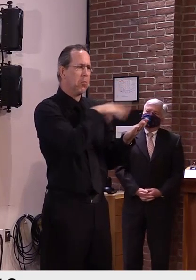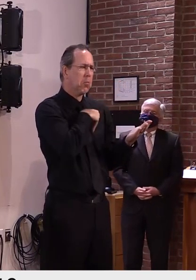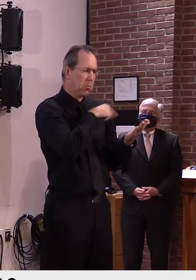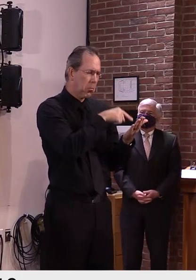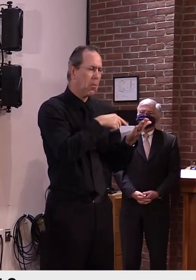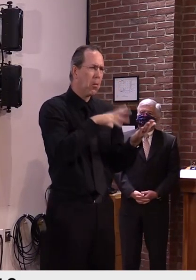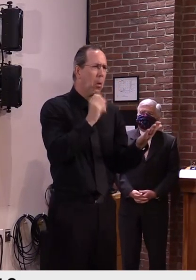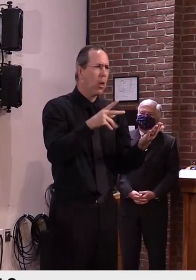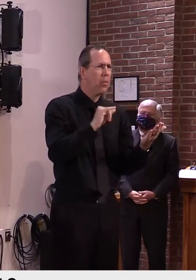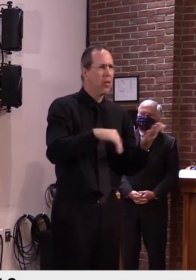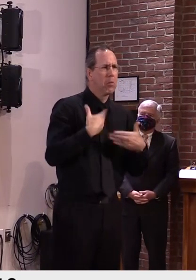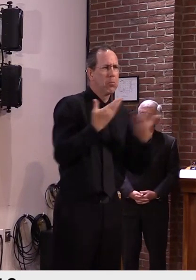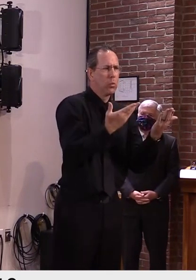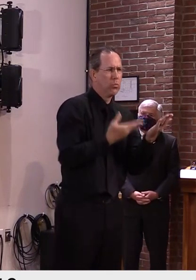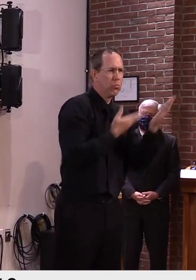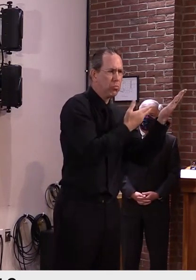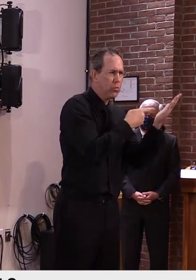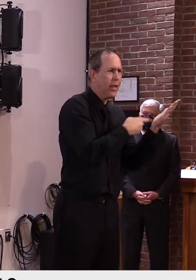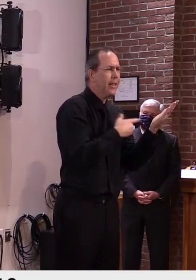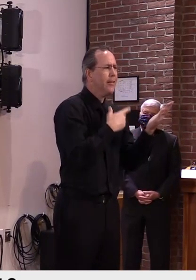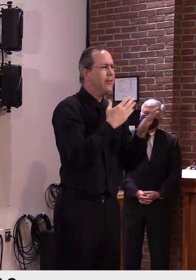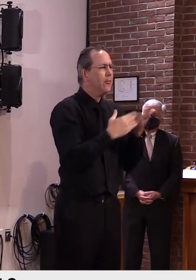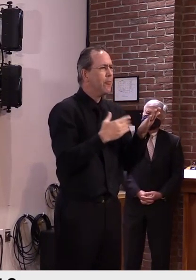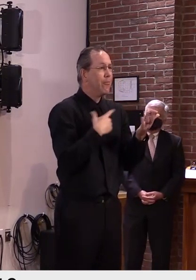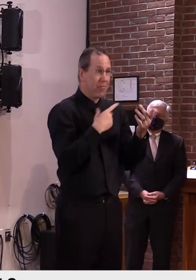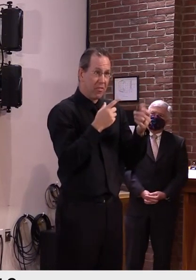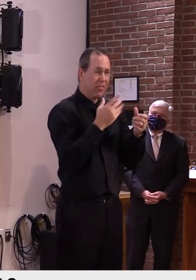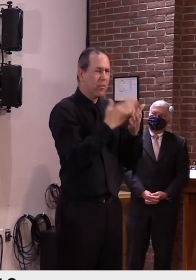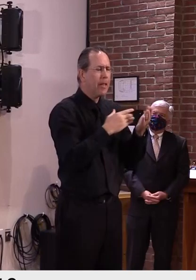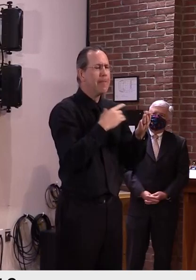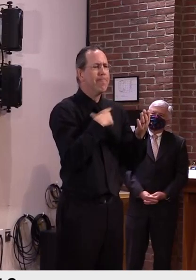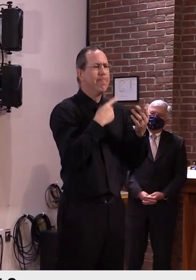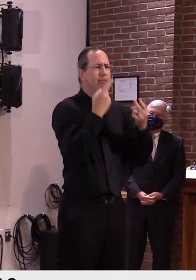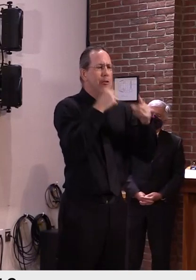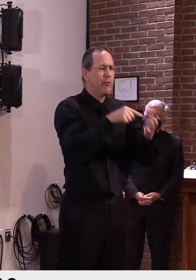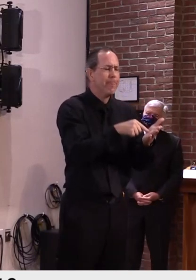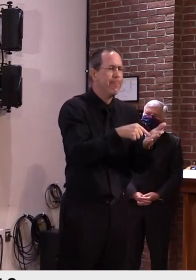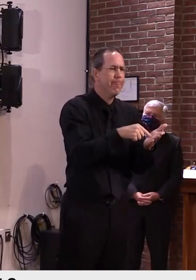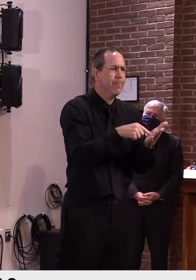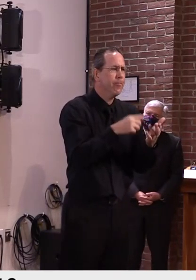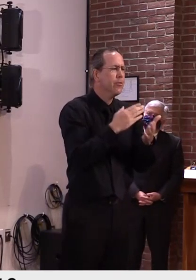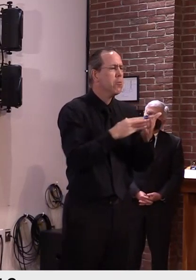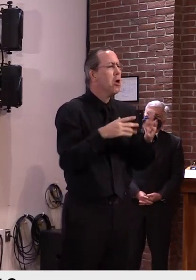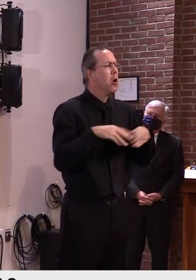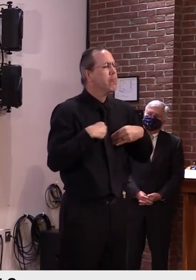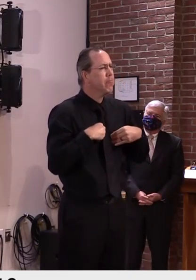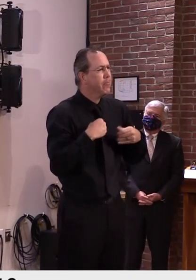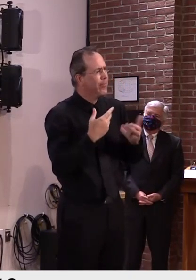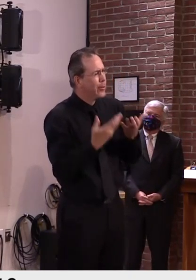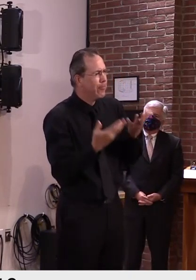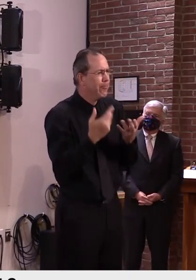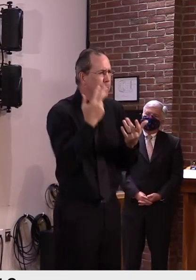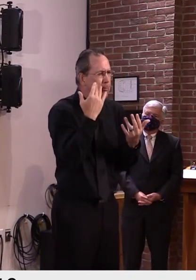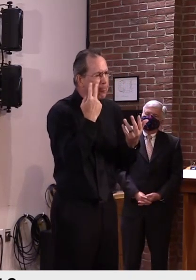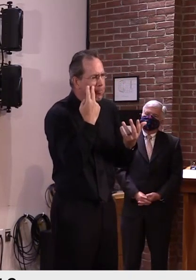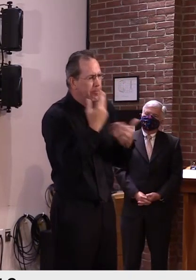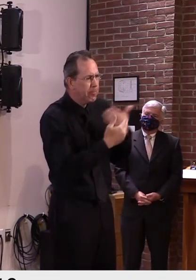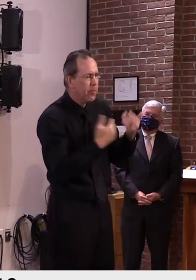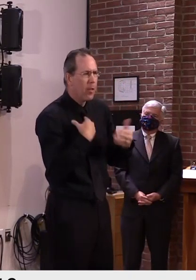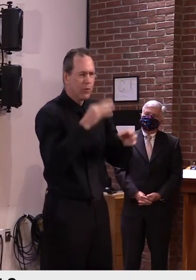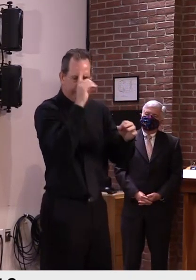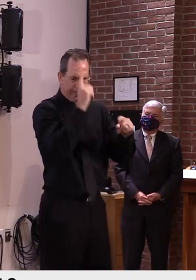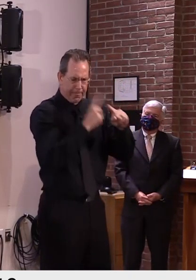disappointments along the way as well, but we'll work our way through that as well, and continue to take the high road and do